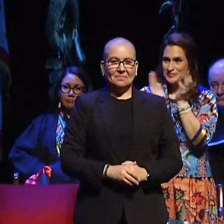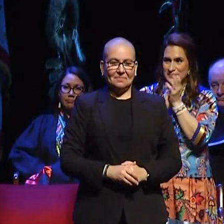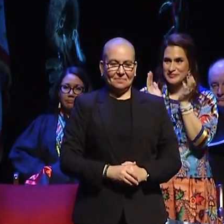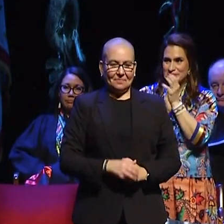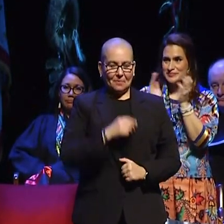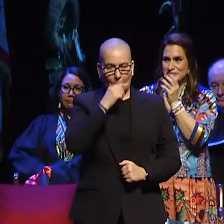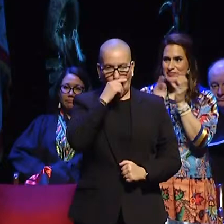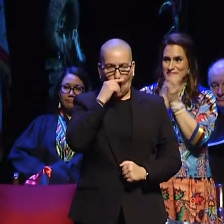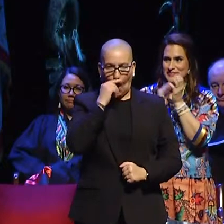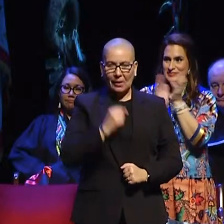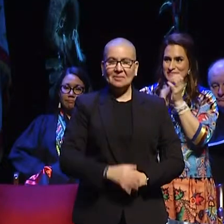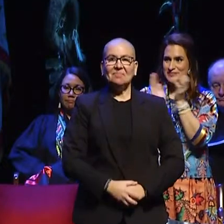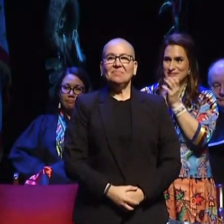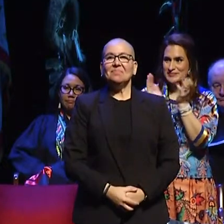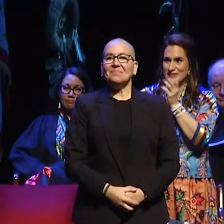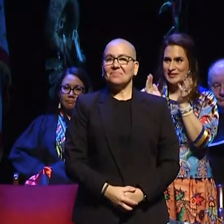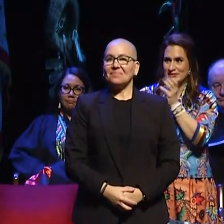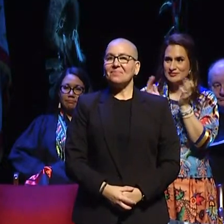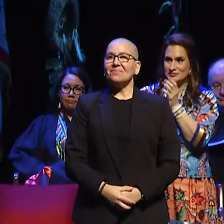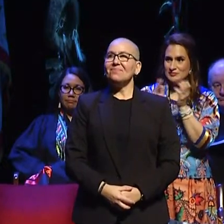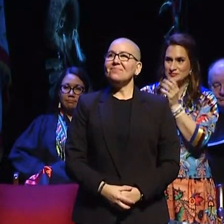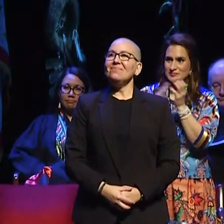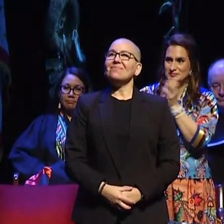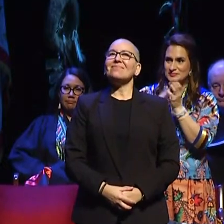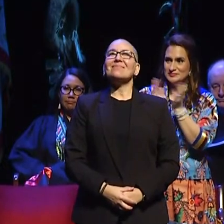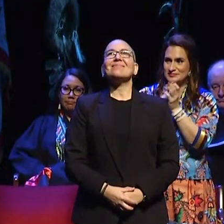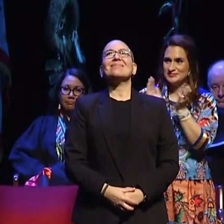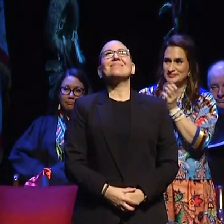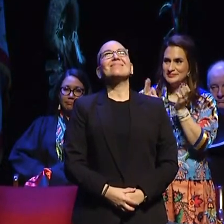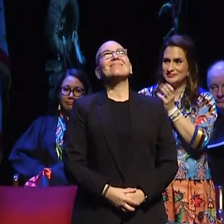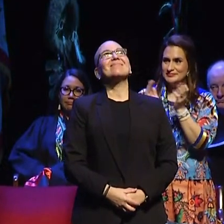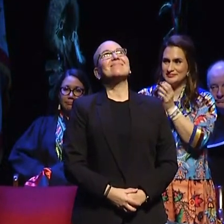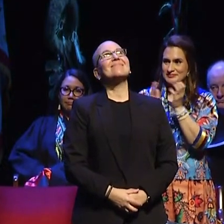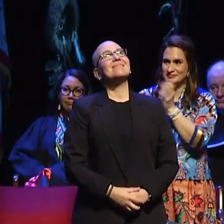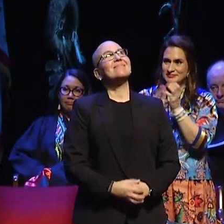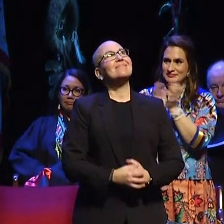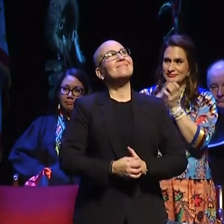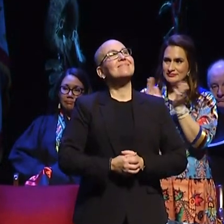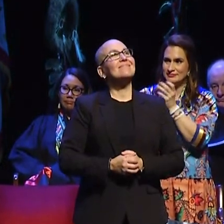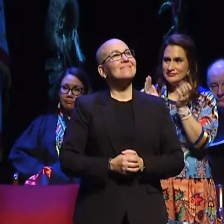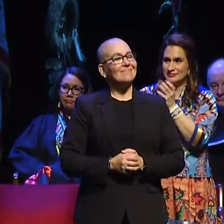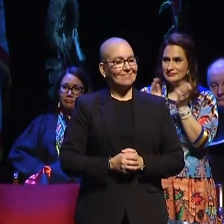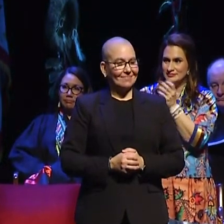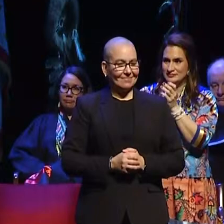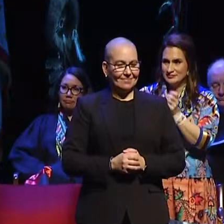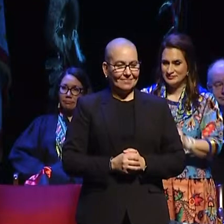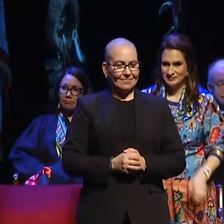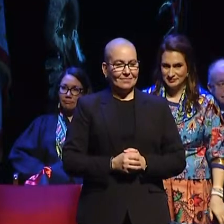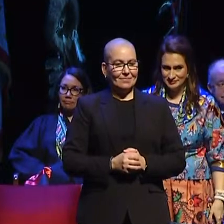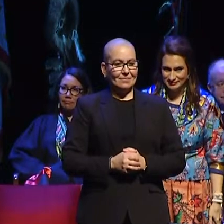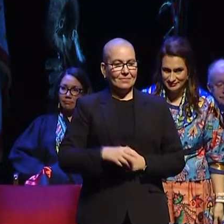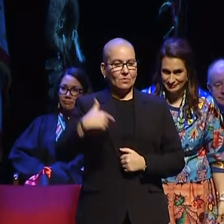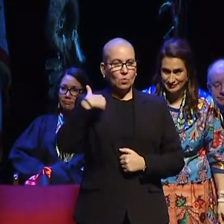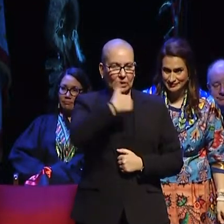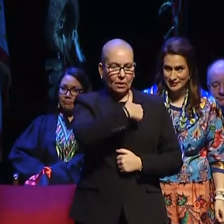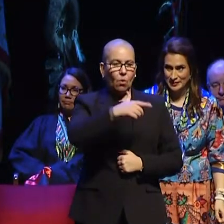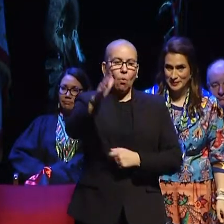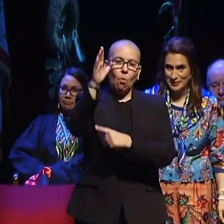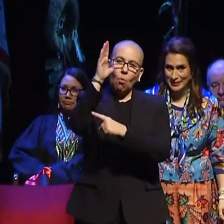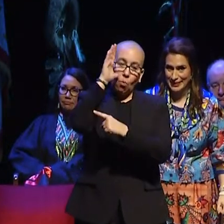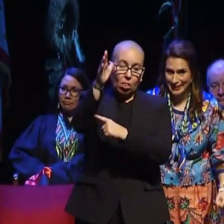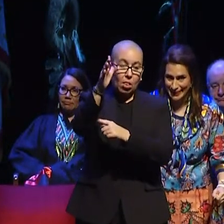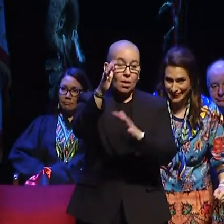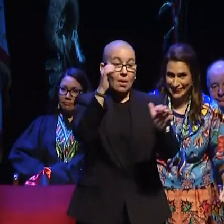We will We will pass universal meals to ensure